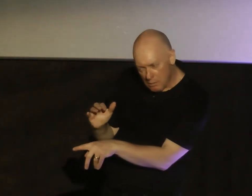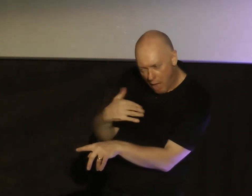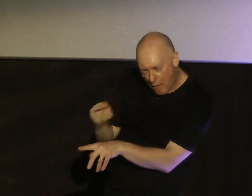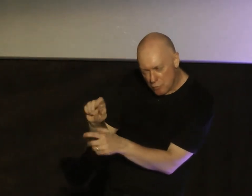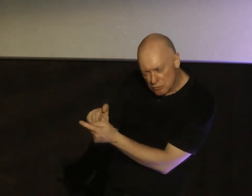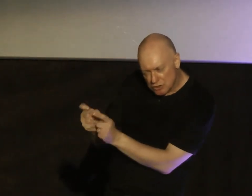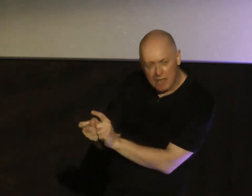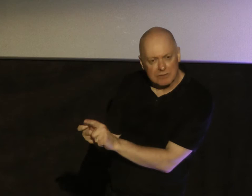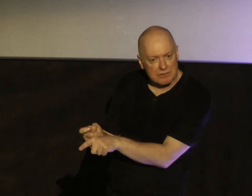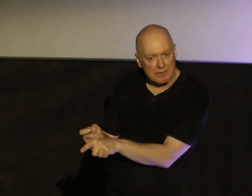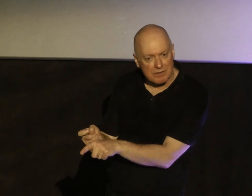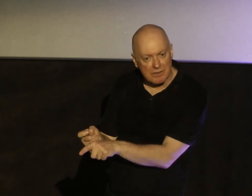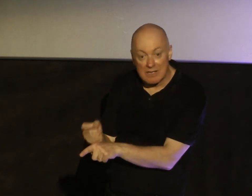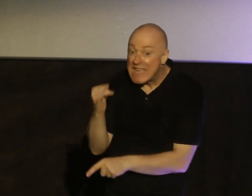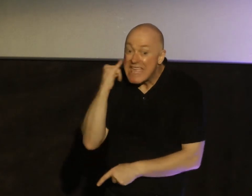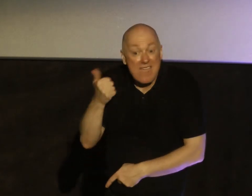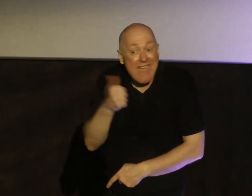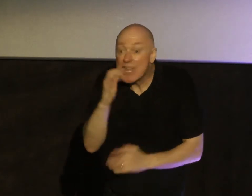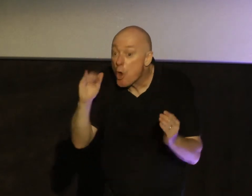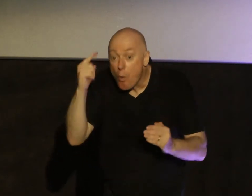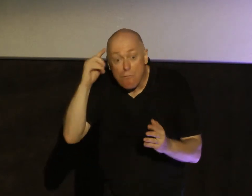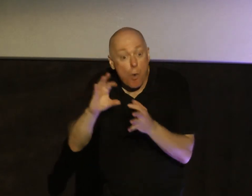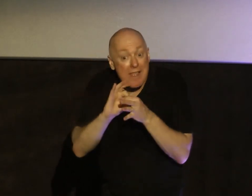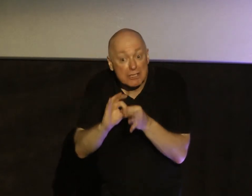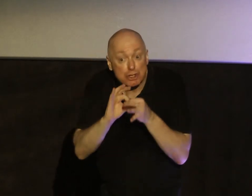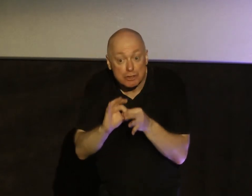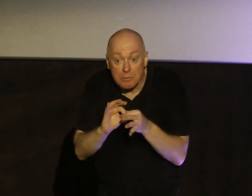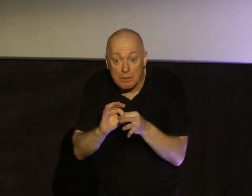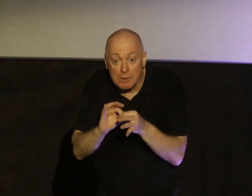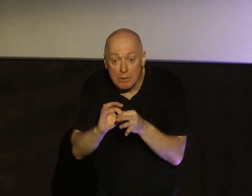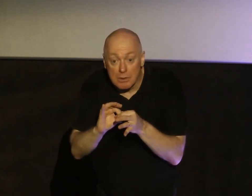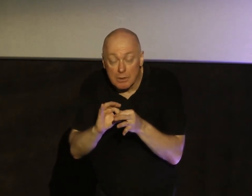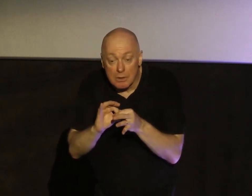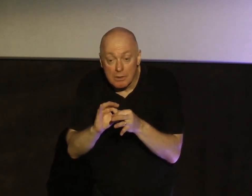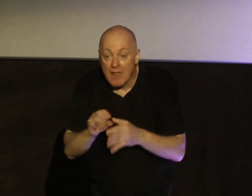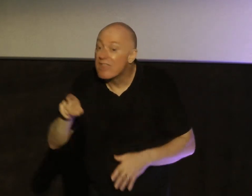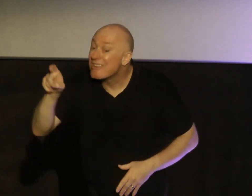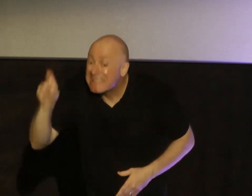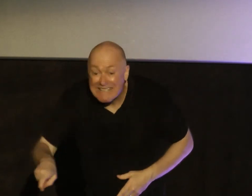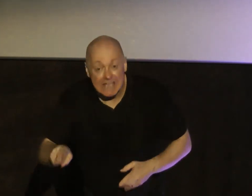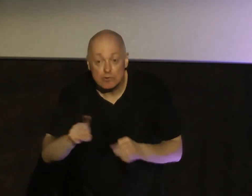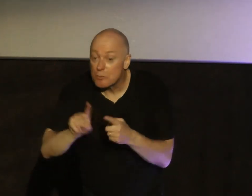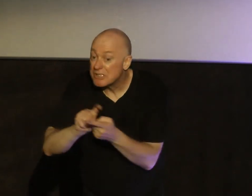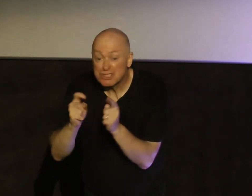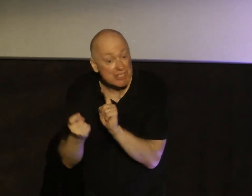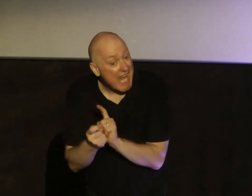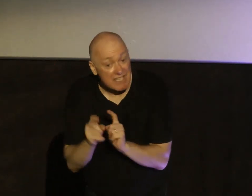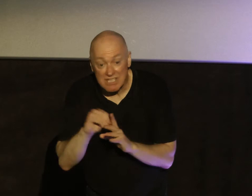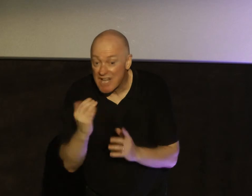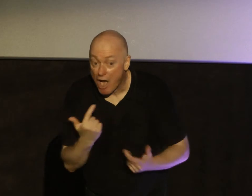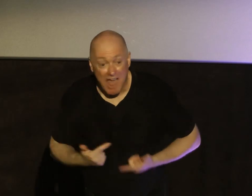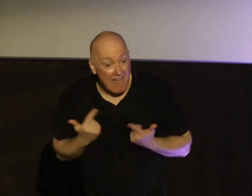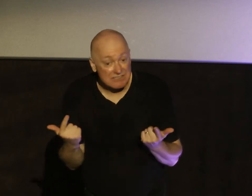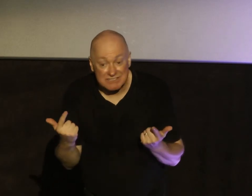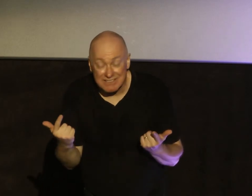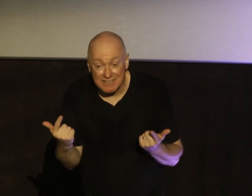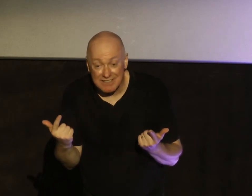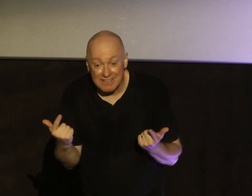And loved ones, if there's any hope for our relationships, you have to understand there needs to be change in our lives. If you've contributed